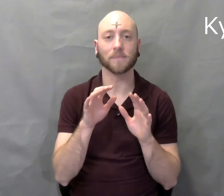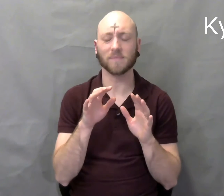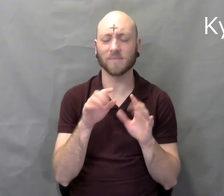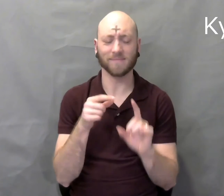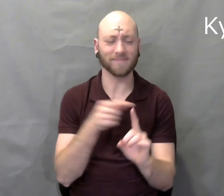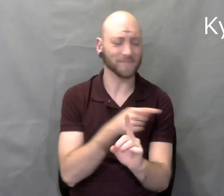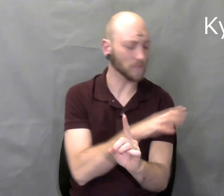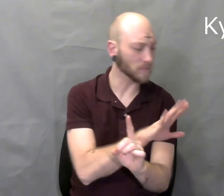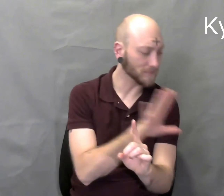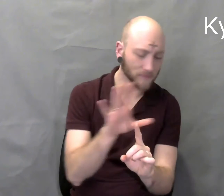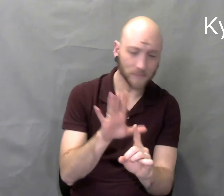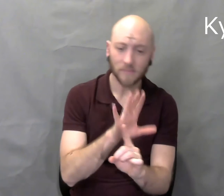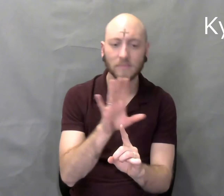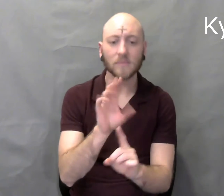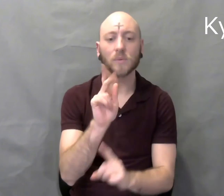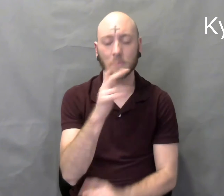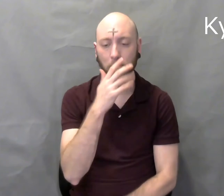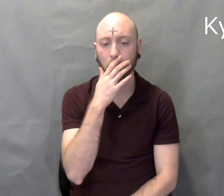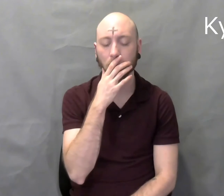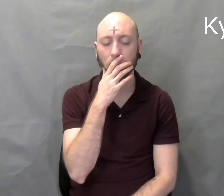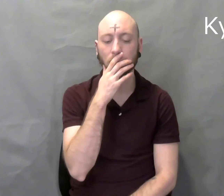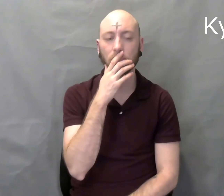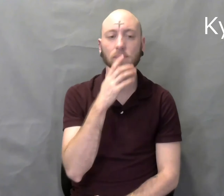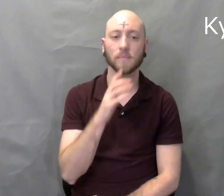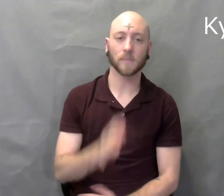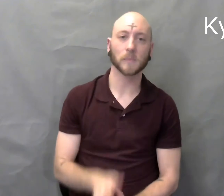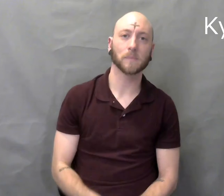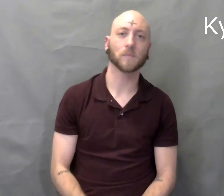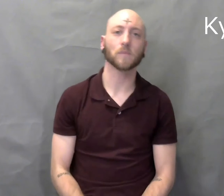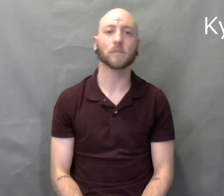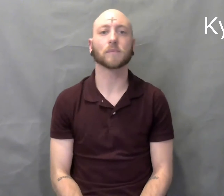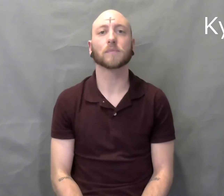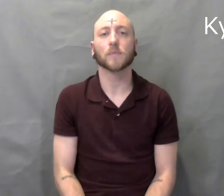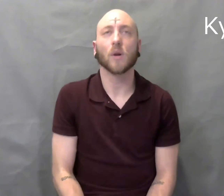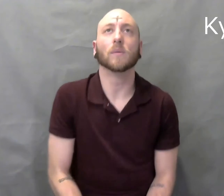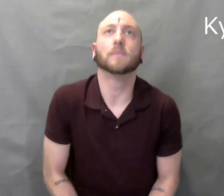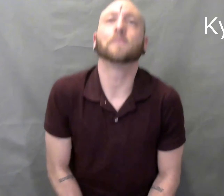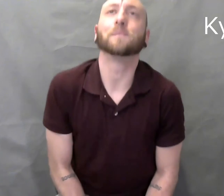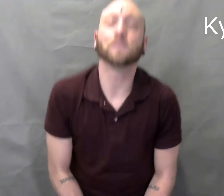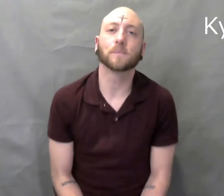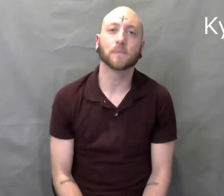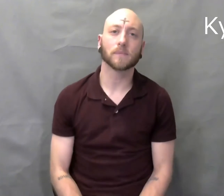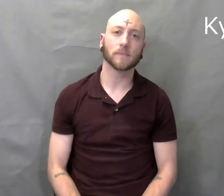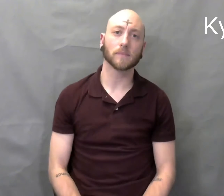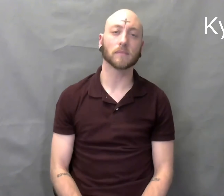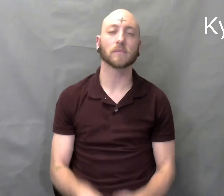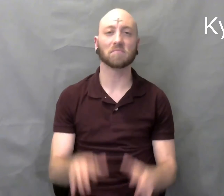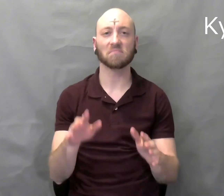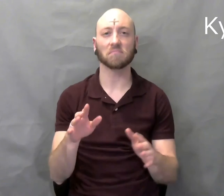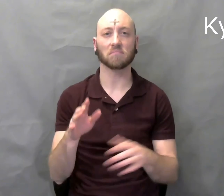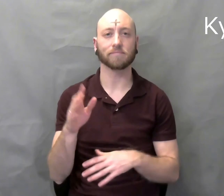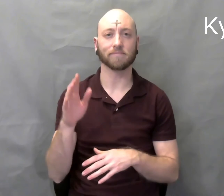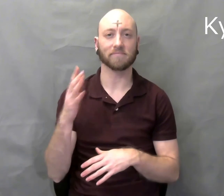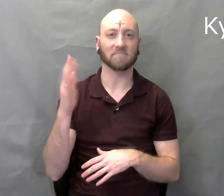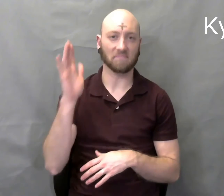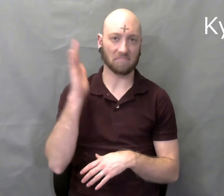track. What uh when my first drink, let's get to